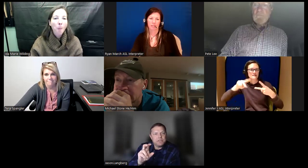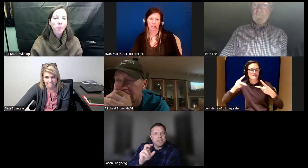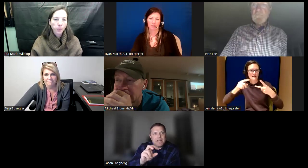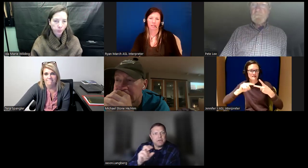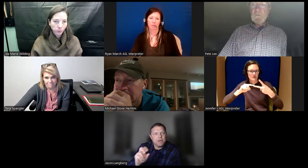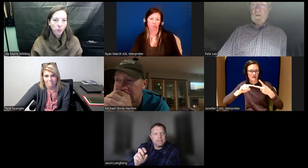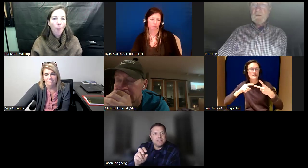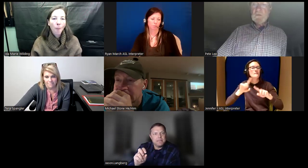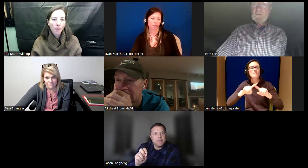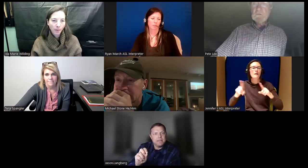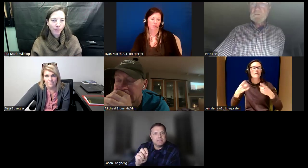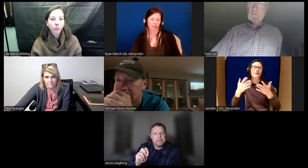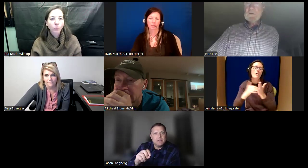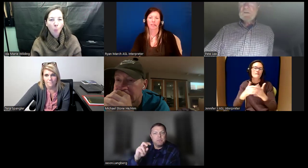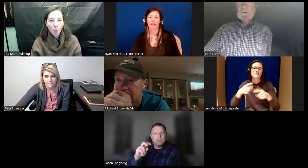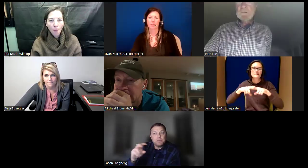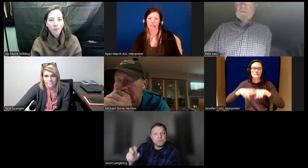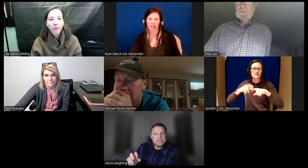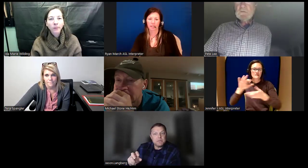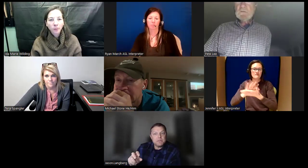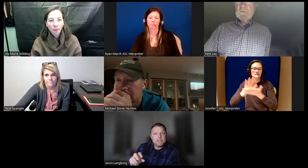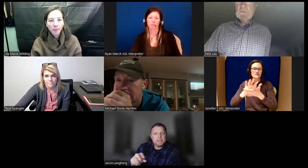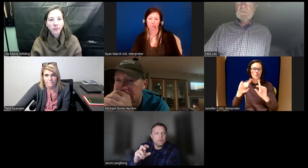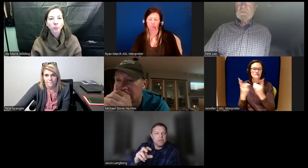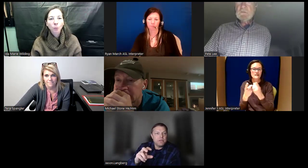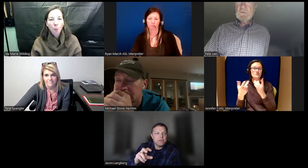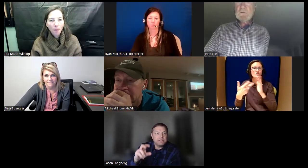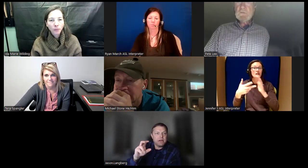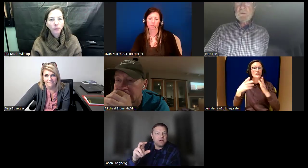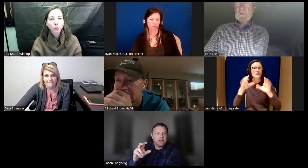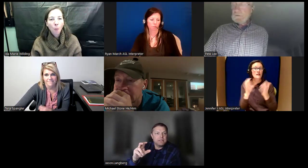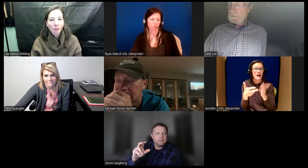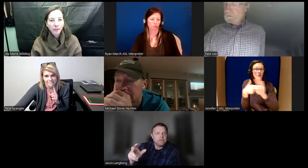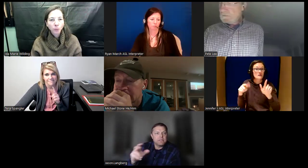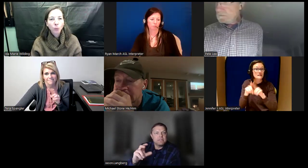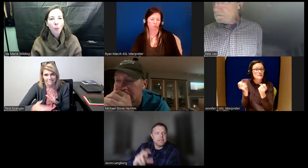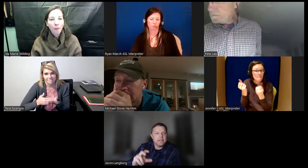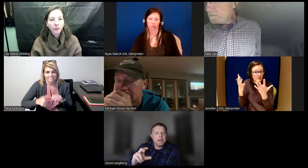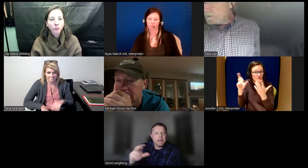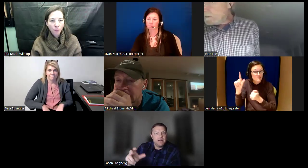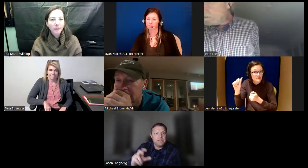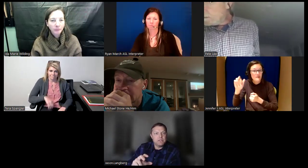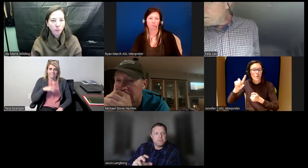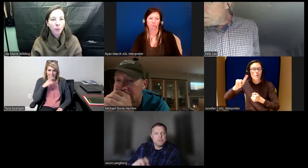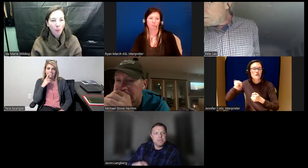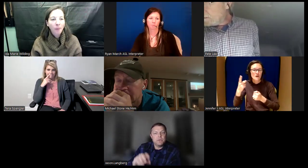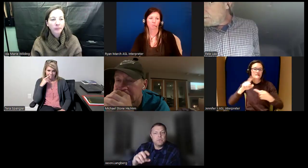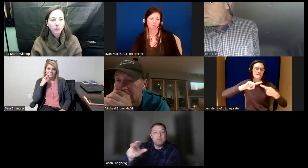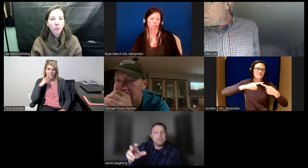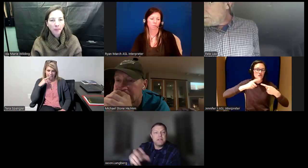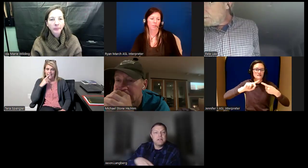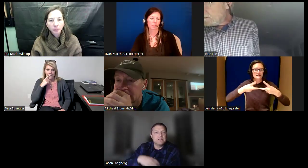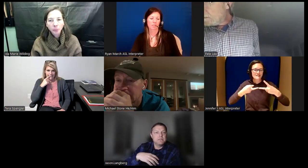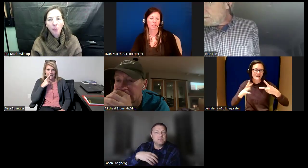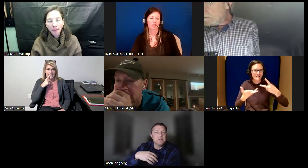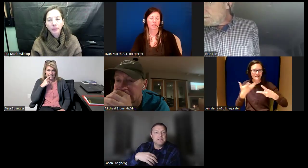school district categorizes them as multiple disabilities or whether they're just categorizing a first and second area of eligibility. So what I